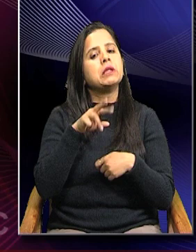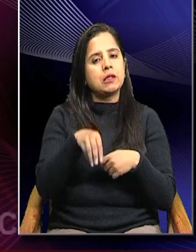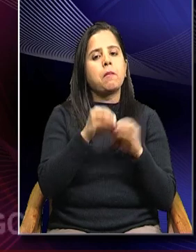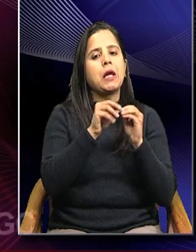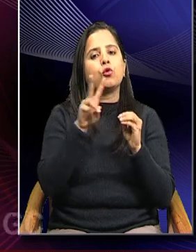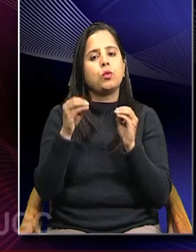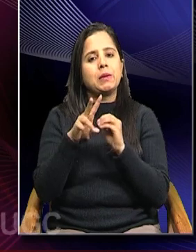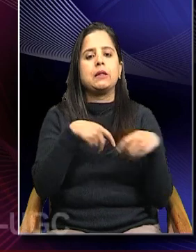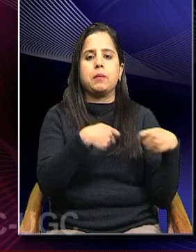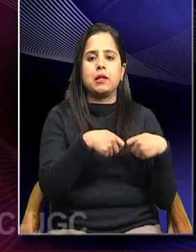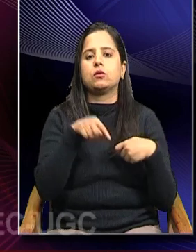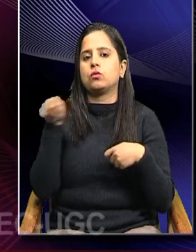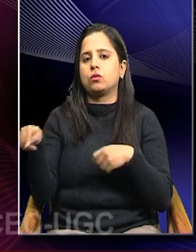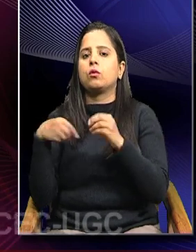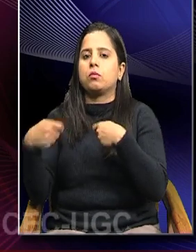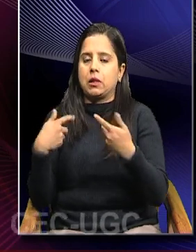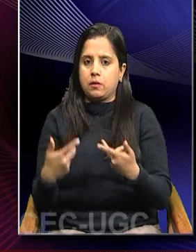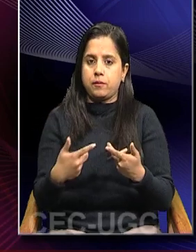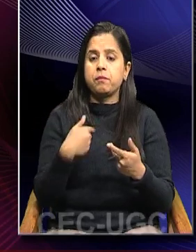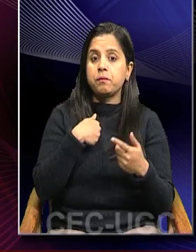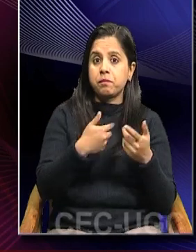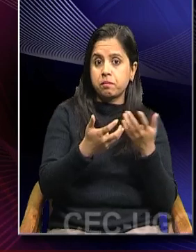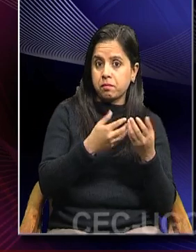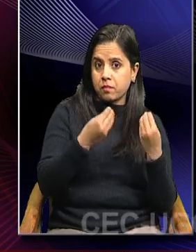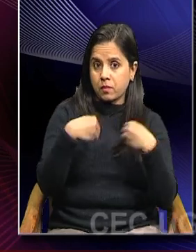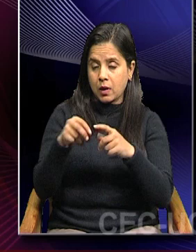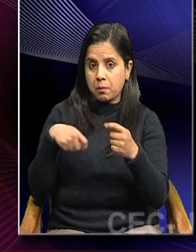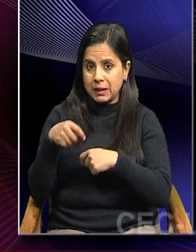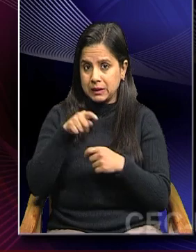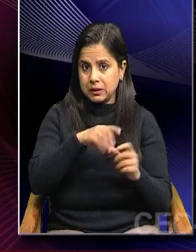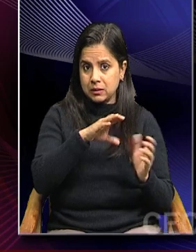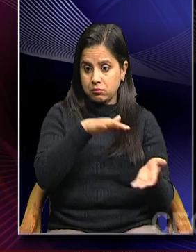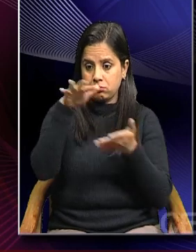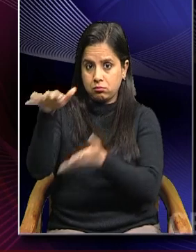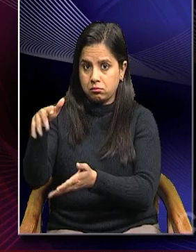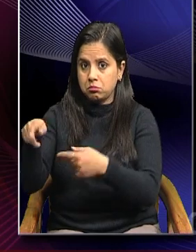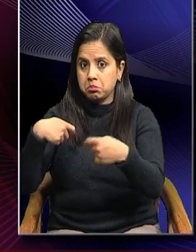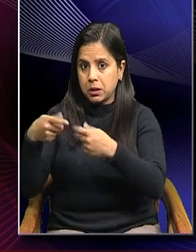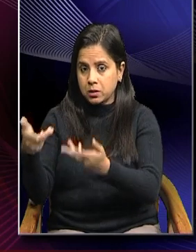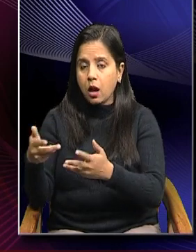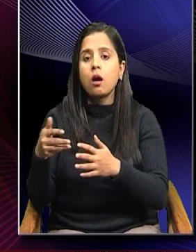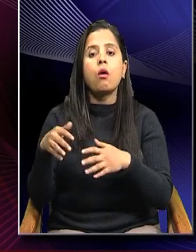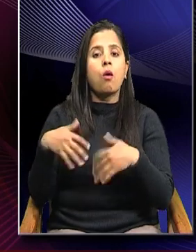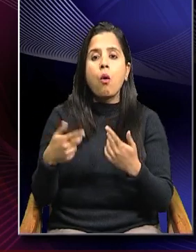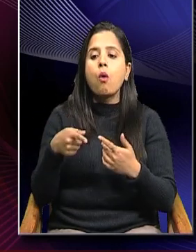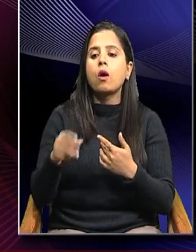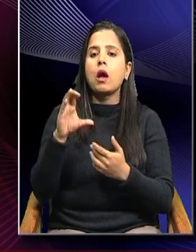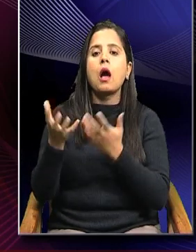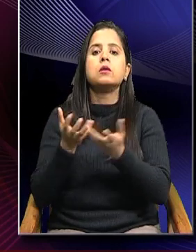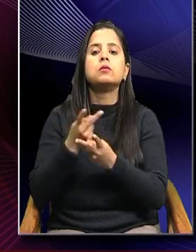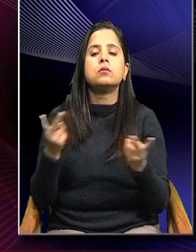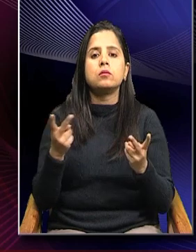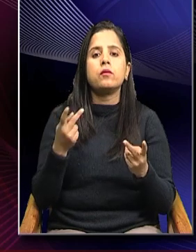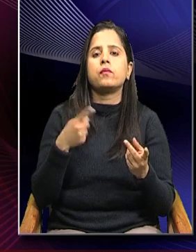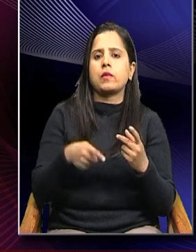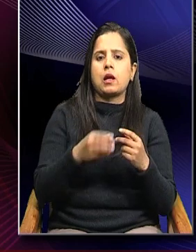business. So whether the market is business, I'm going to sell it to the businessman or I'm going to sell it to the customers. So my market is